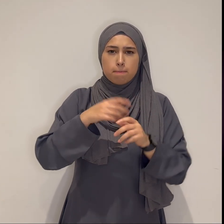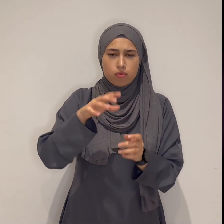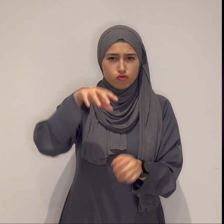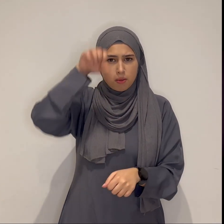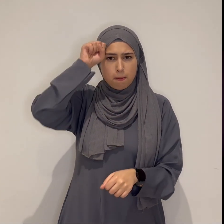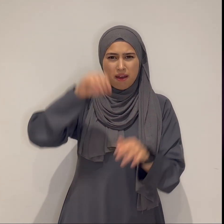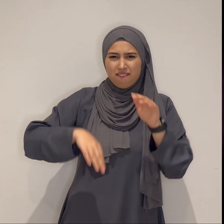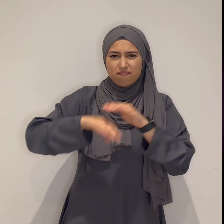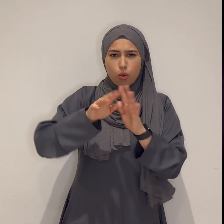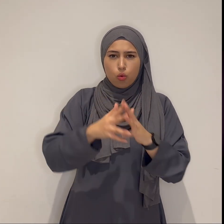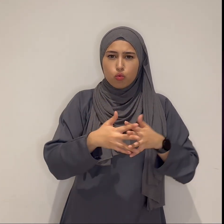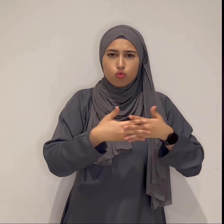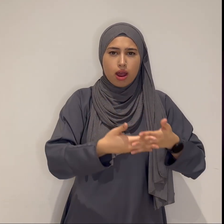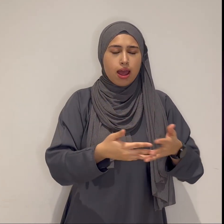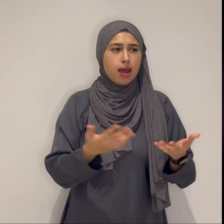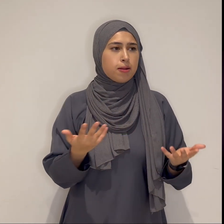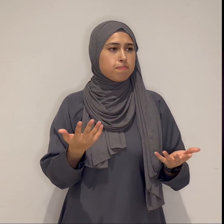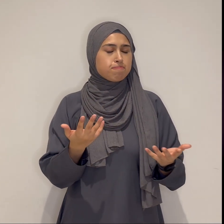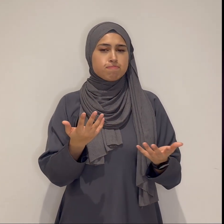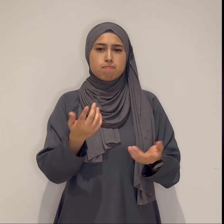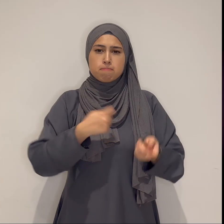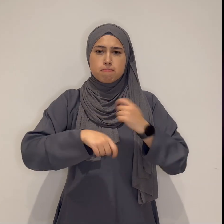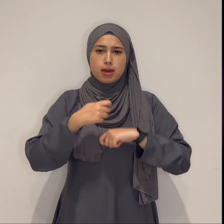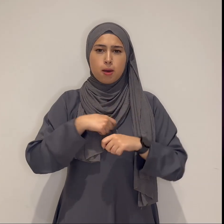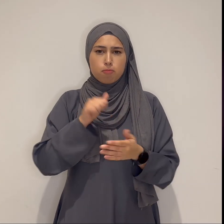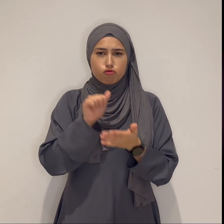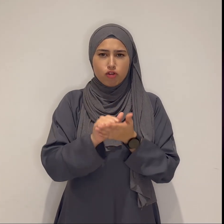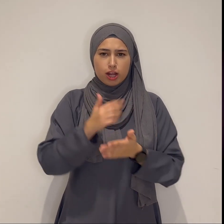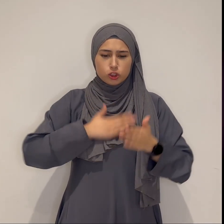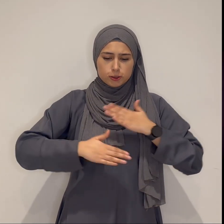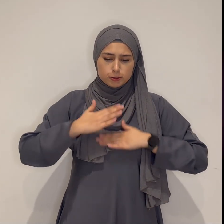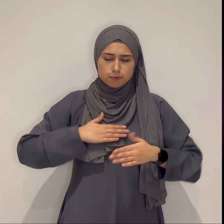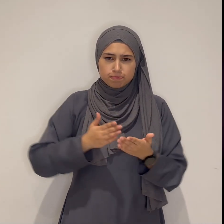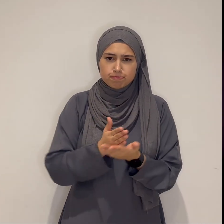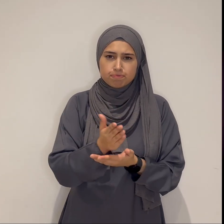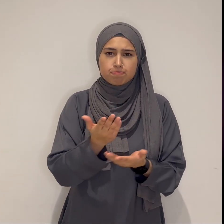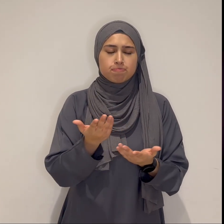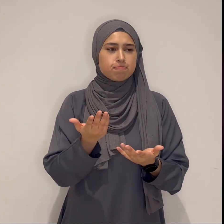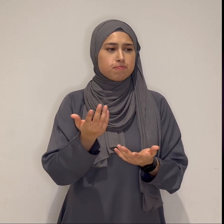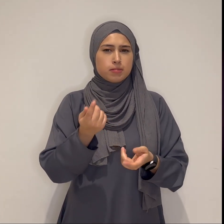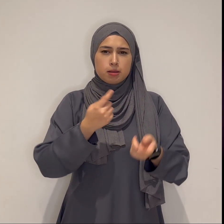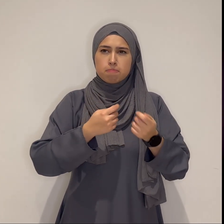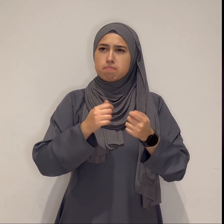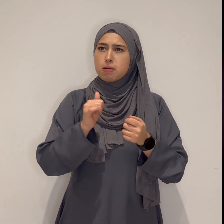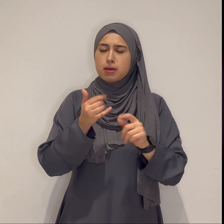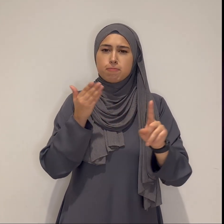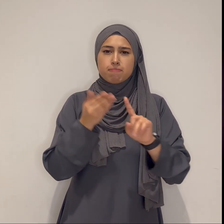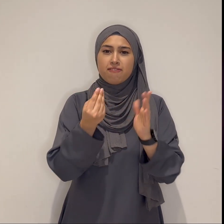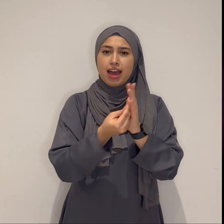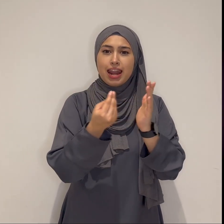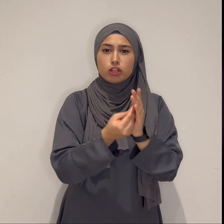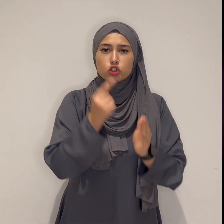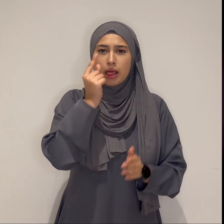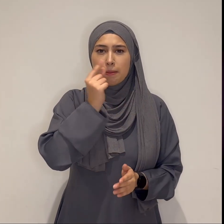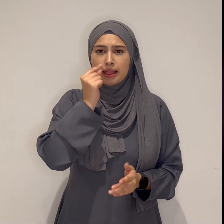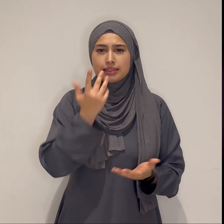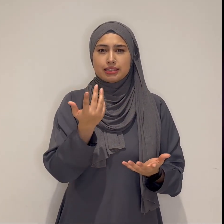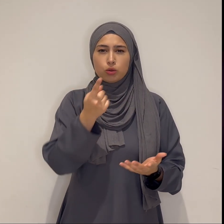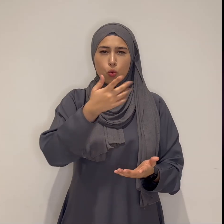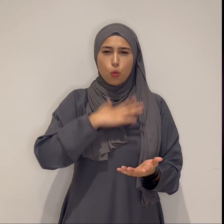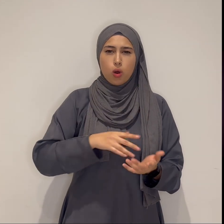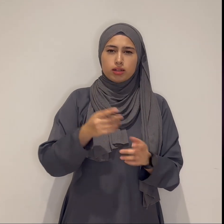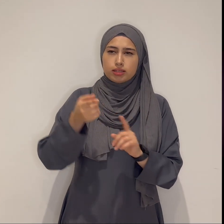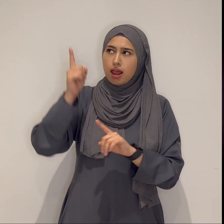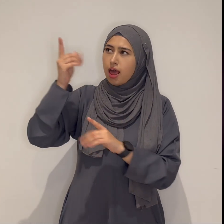ta'ala allows you to be one of the memorizers of the Quran, whether it's about becoming righteous, whether it's about financial abilities, whether you want